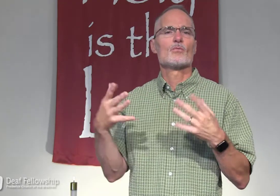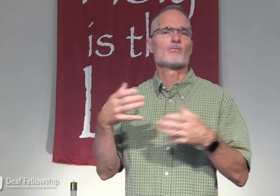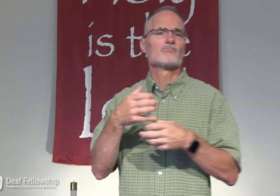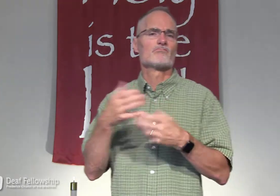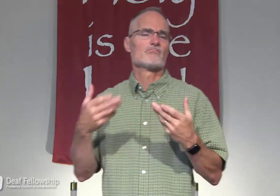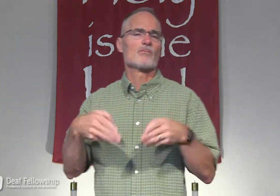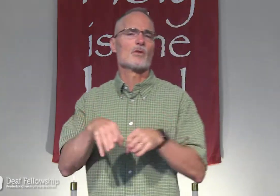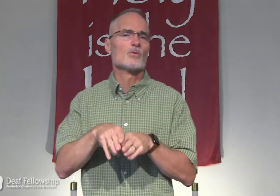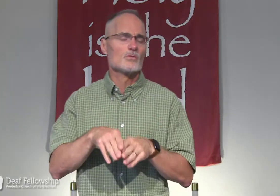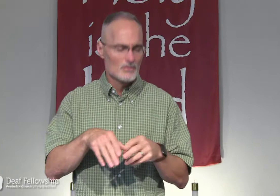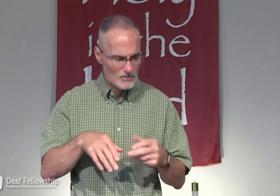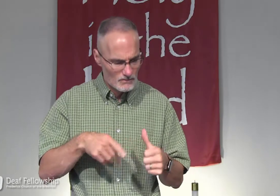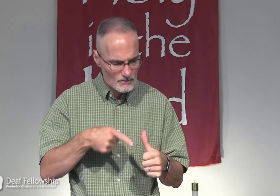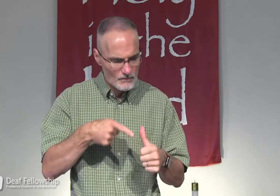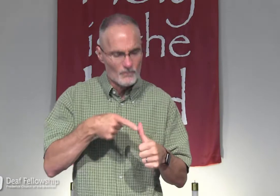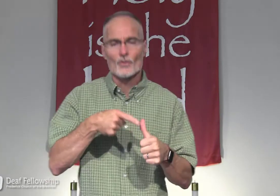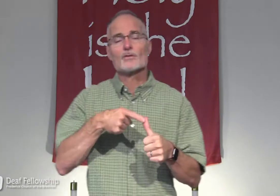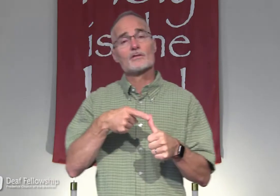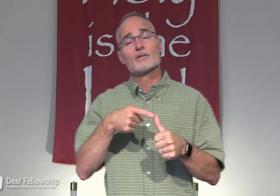Two brief things before we close.